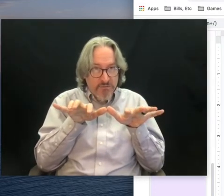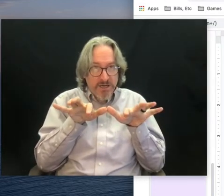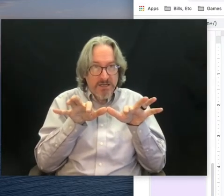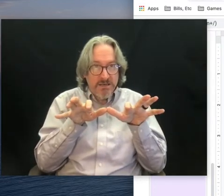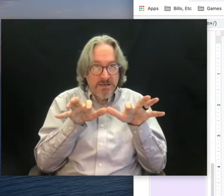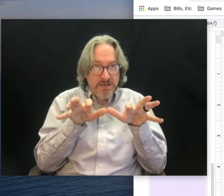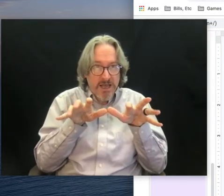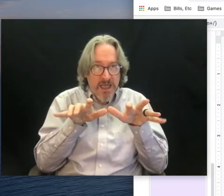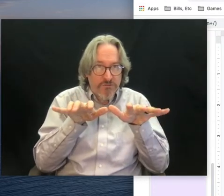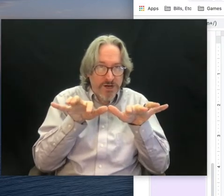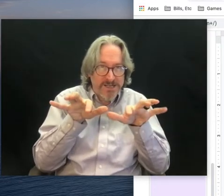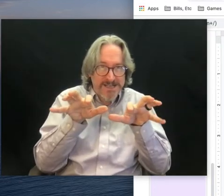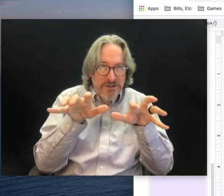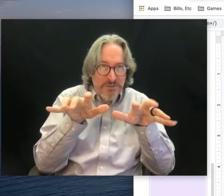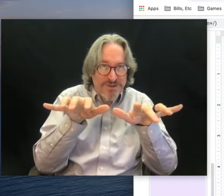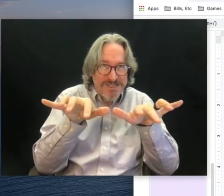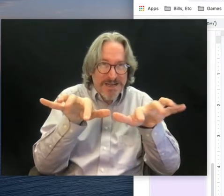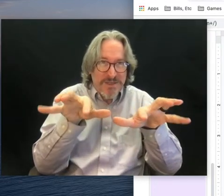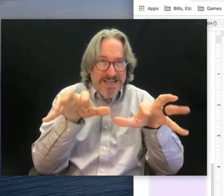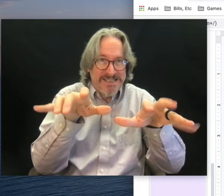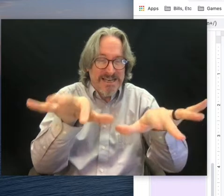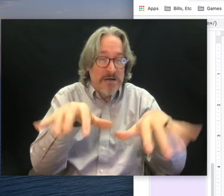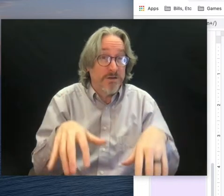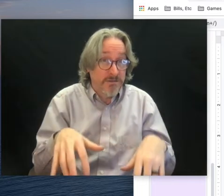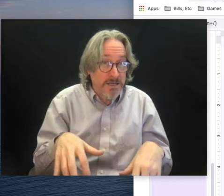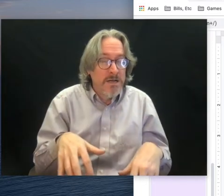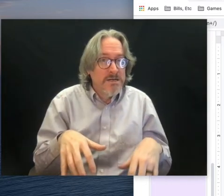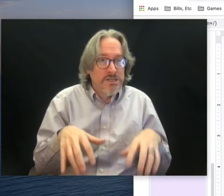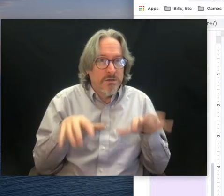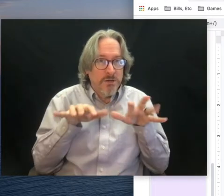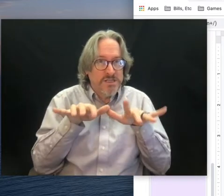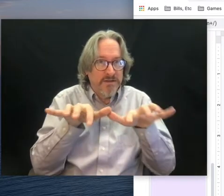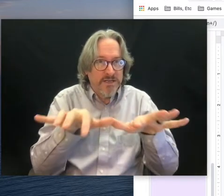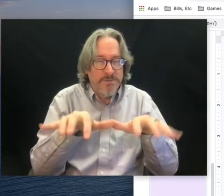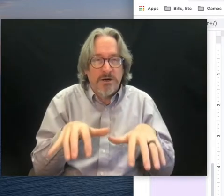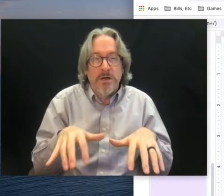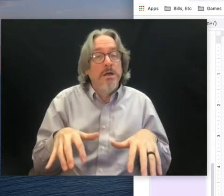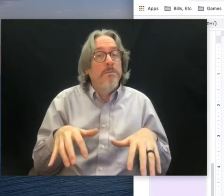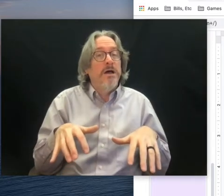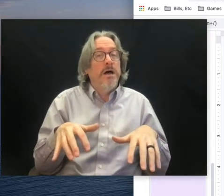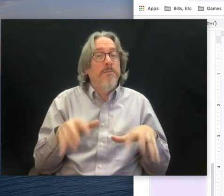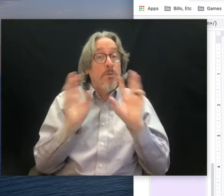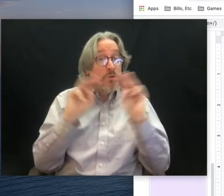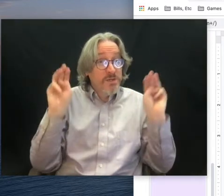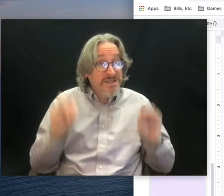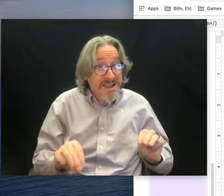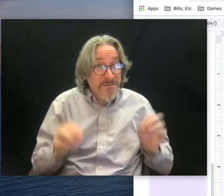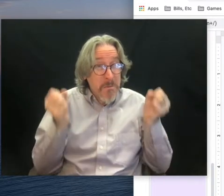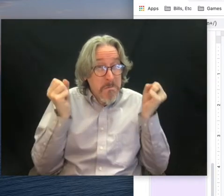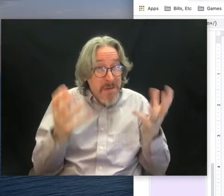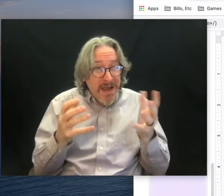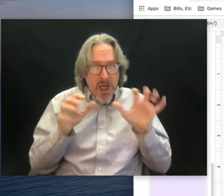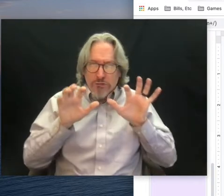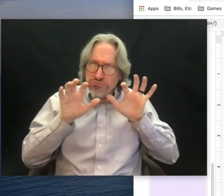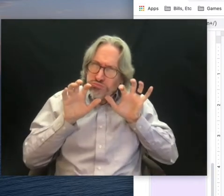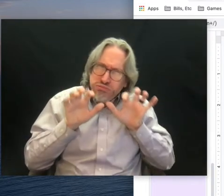at every single museum that he's encountering, right? So it looks kind of like a spider. But